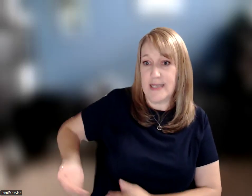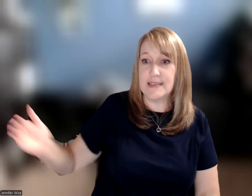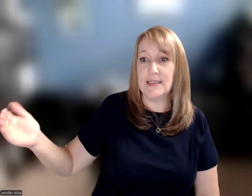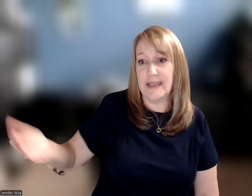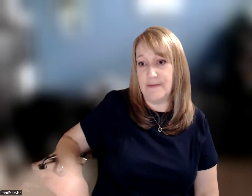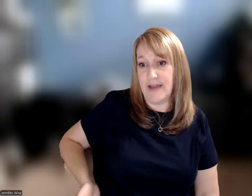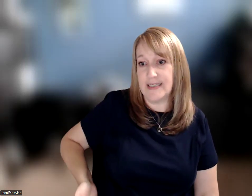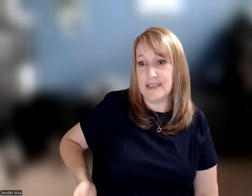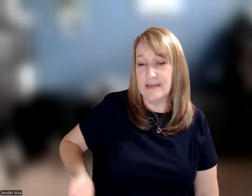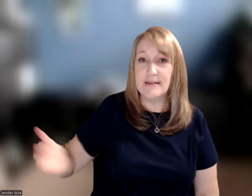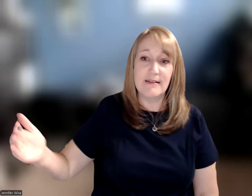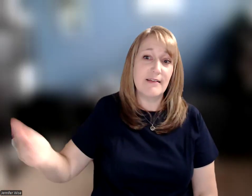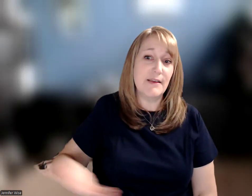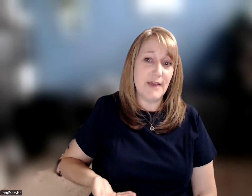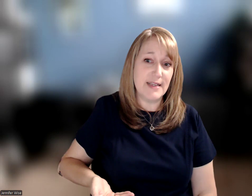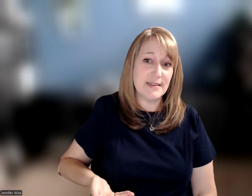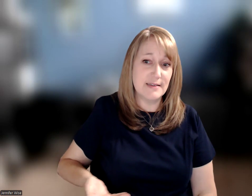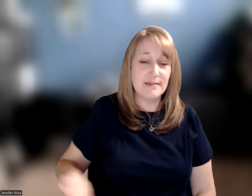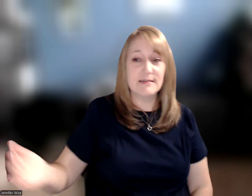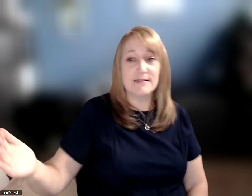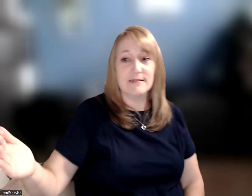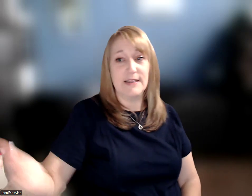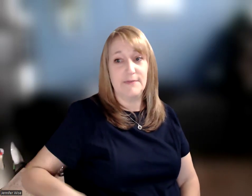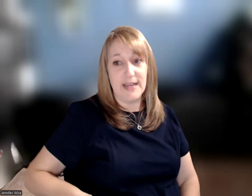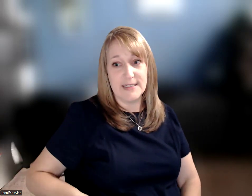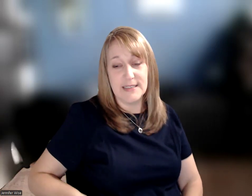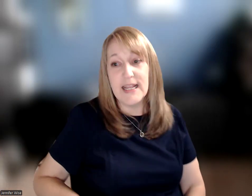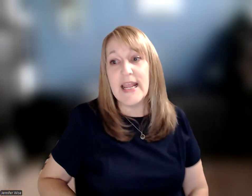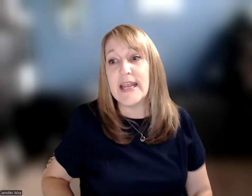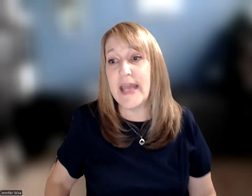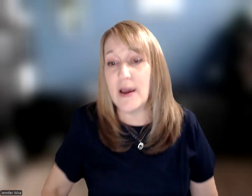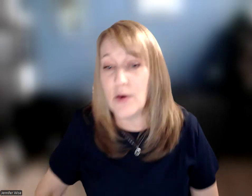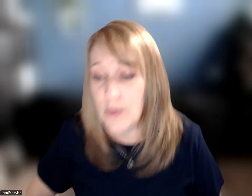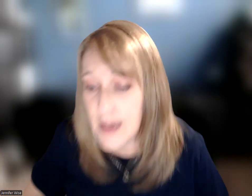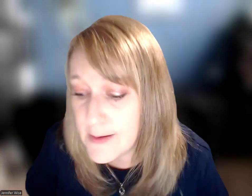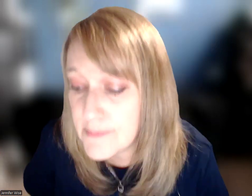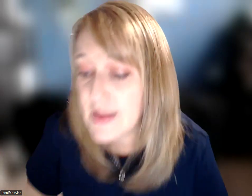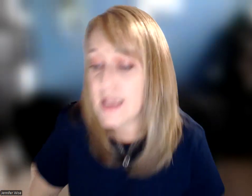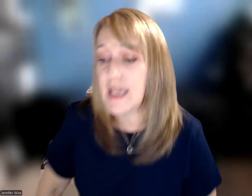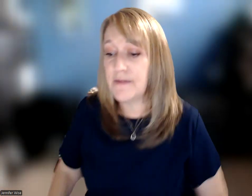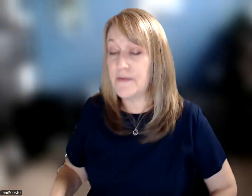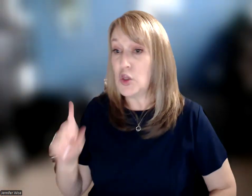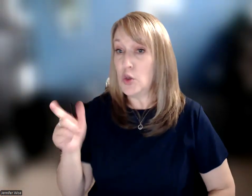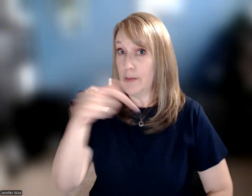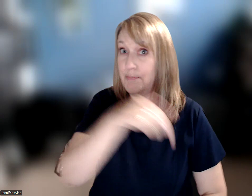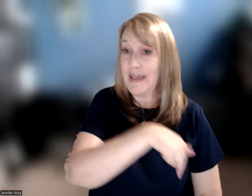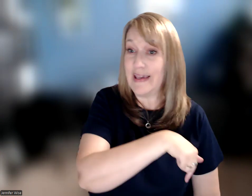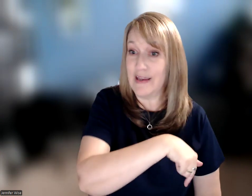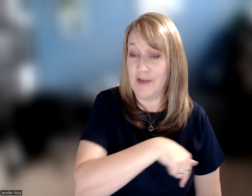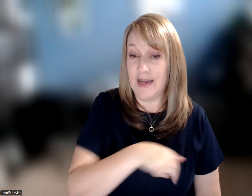waist. Invite, invite, invite. Now, if you are being invited,